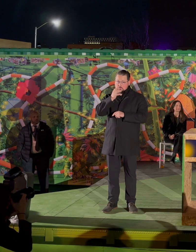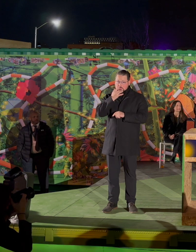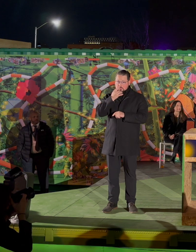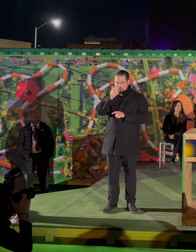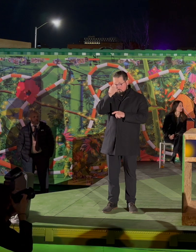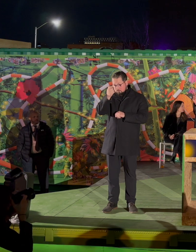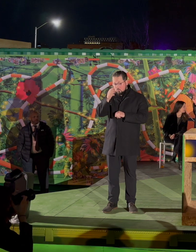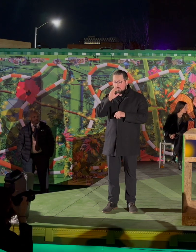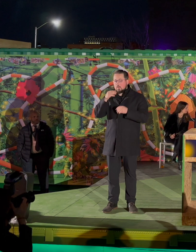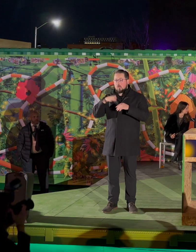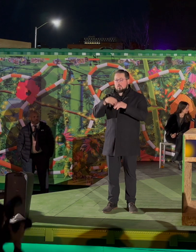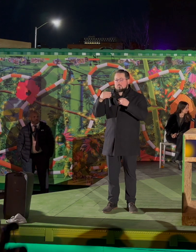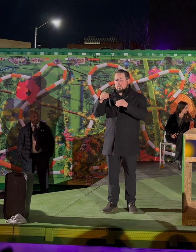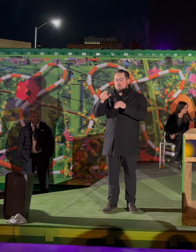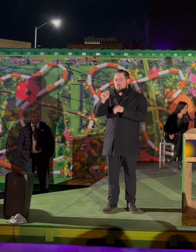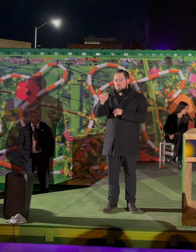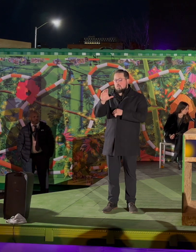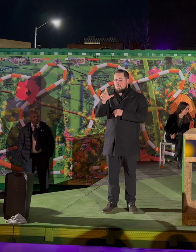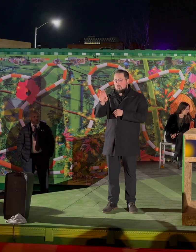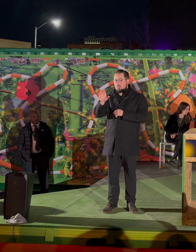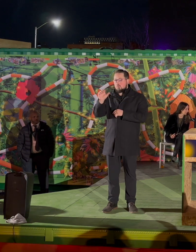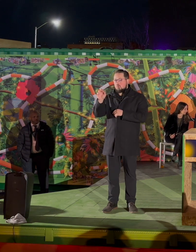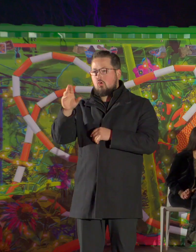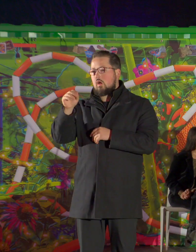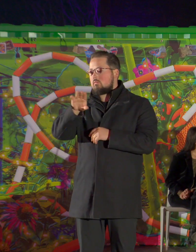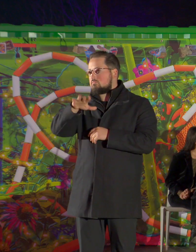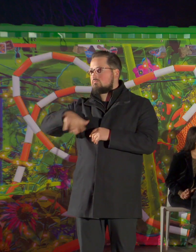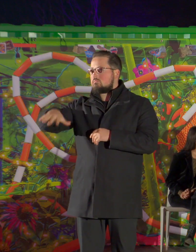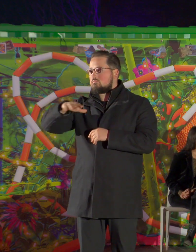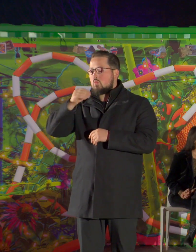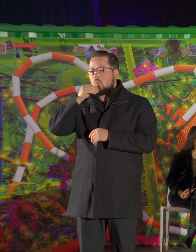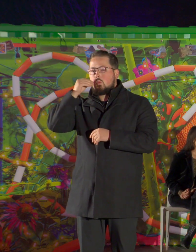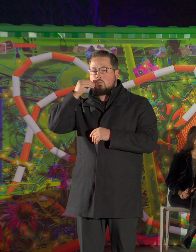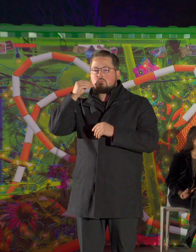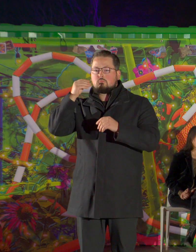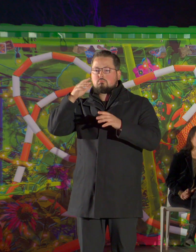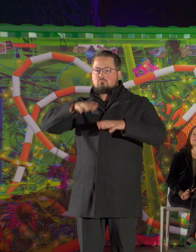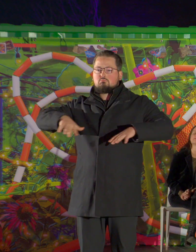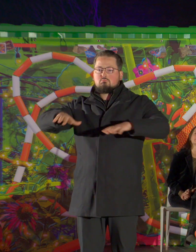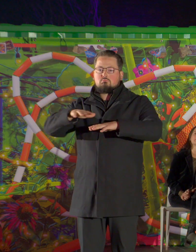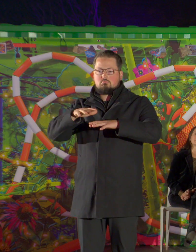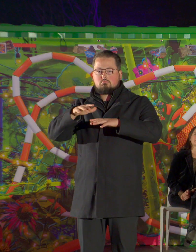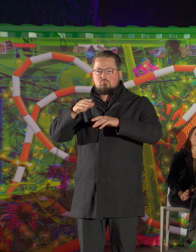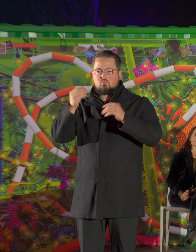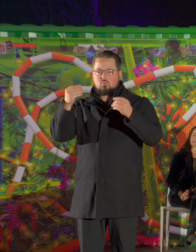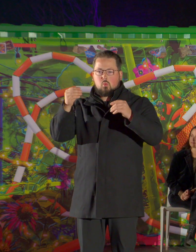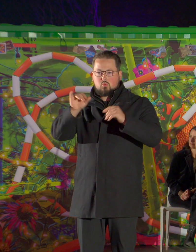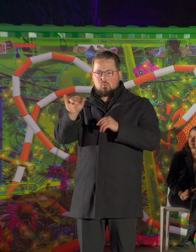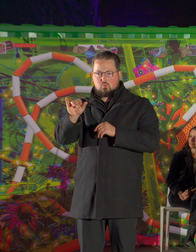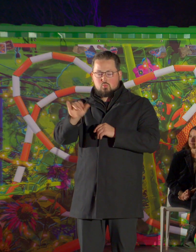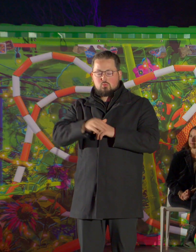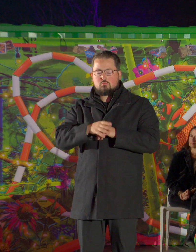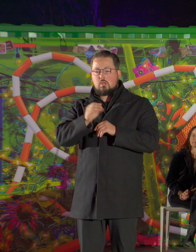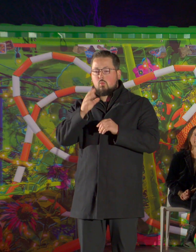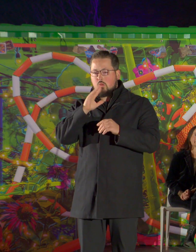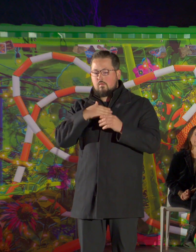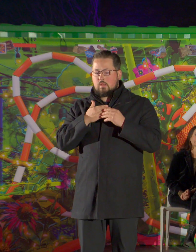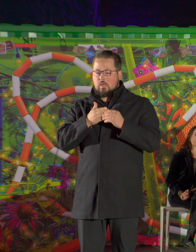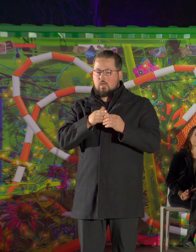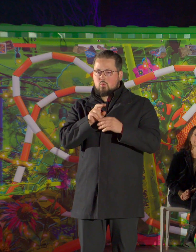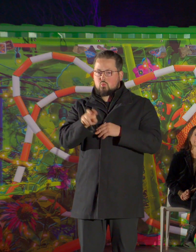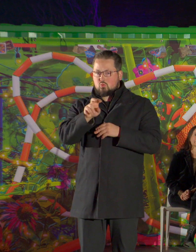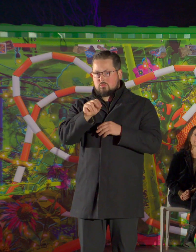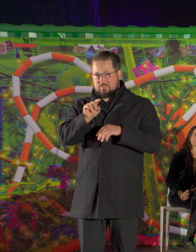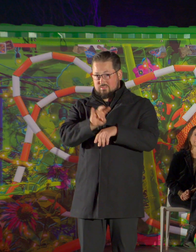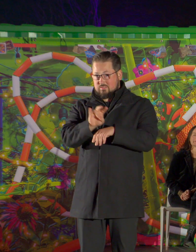It'll be on sale at Club Car and the neighborhood stores pretty soon too. And there'll also be guided tours starting at 7 in a couple of